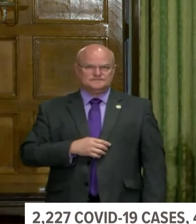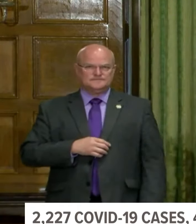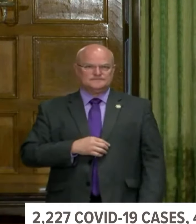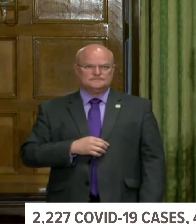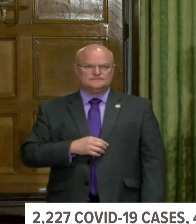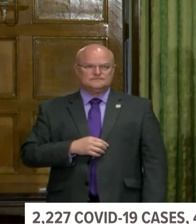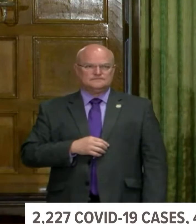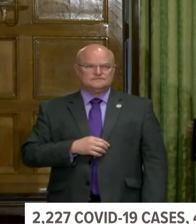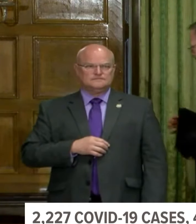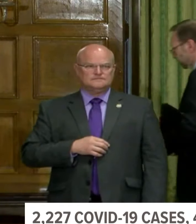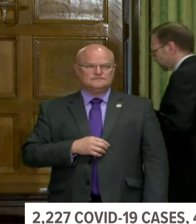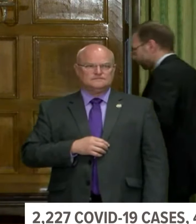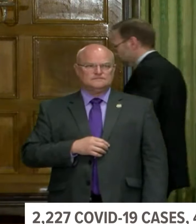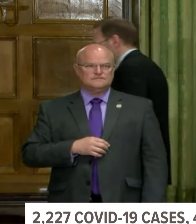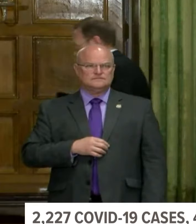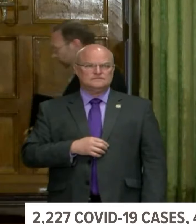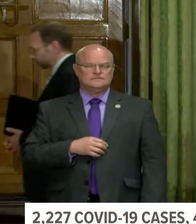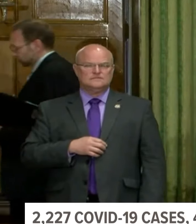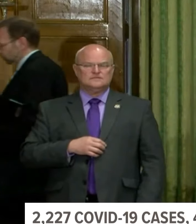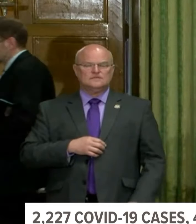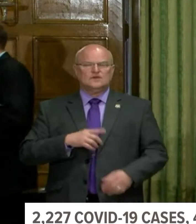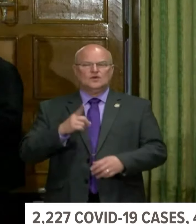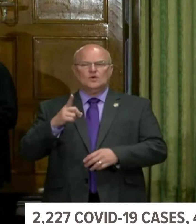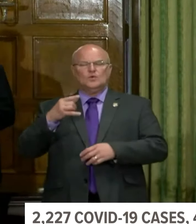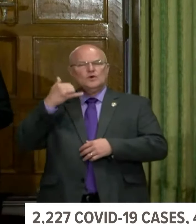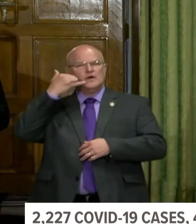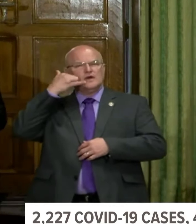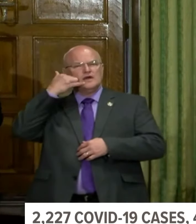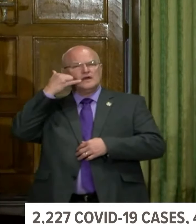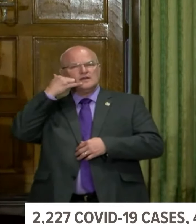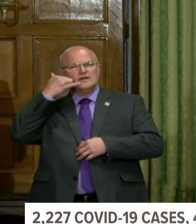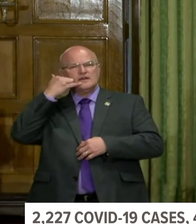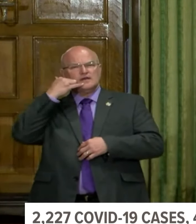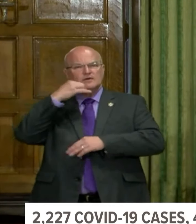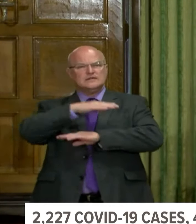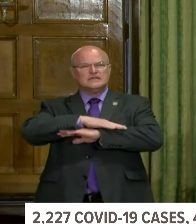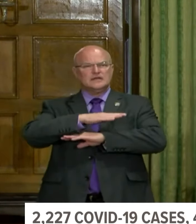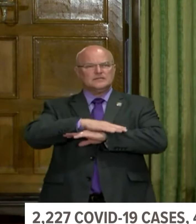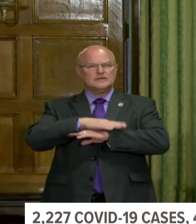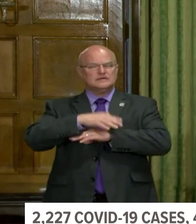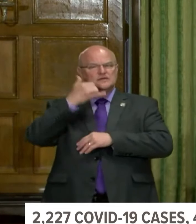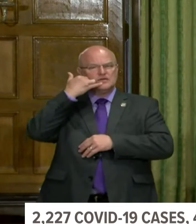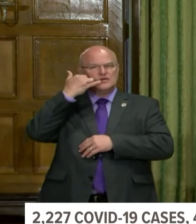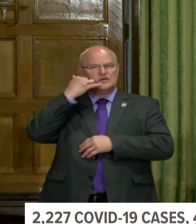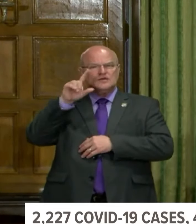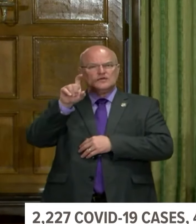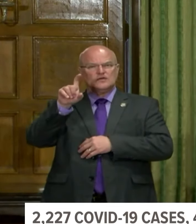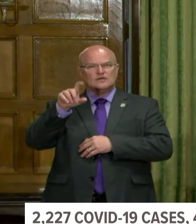right, we'll take 2 more questions, one remotely and one at the table. Is there a question remotely?